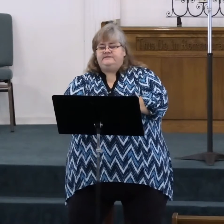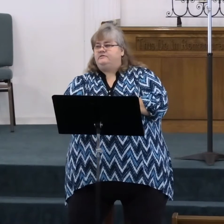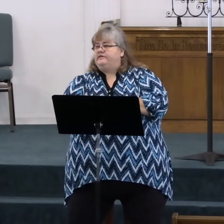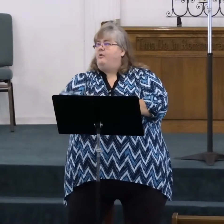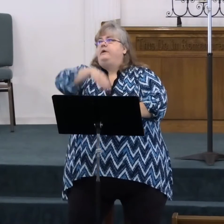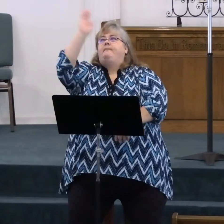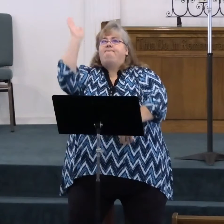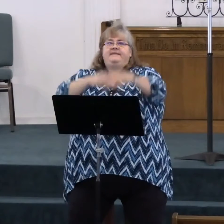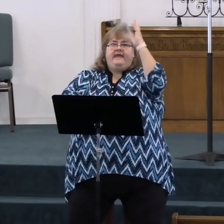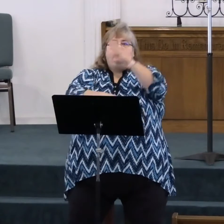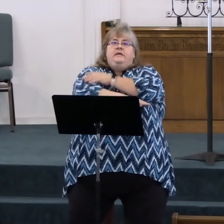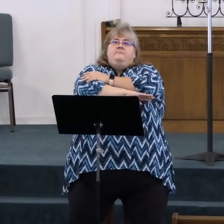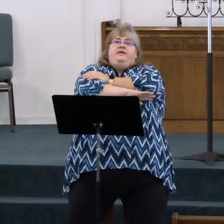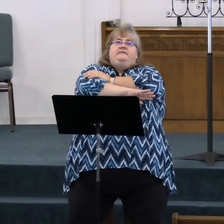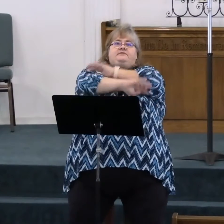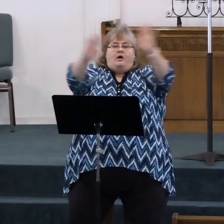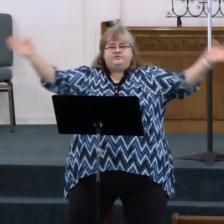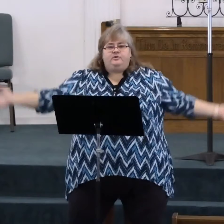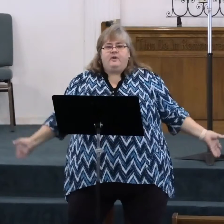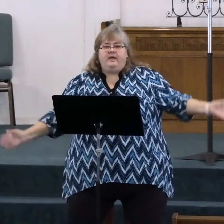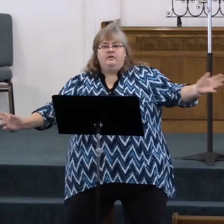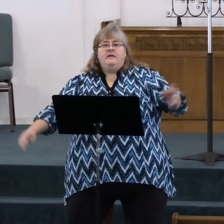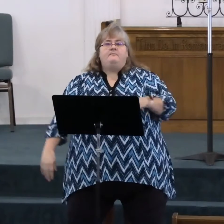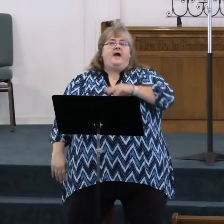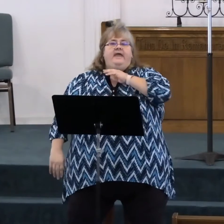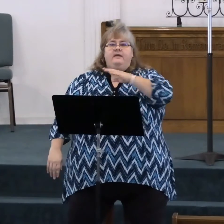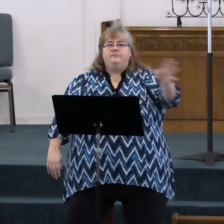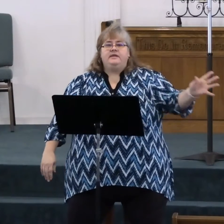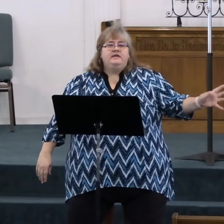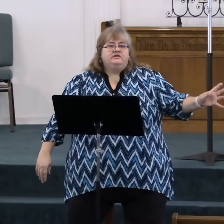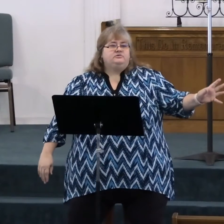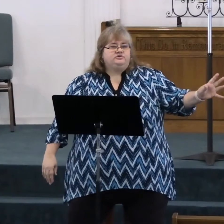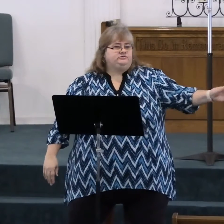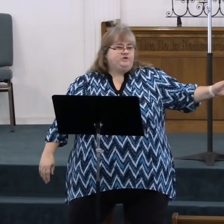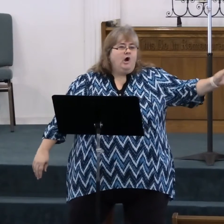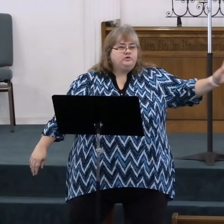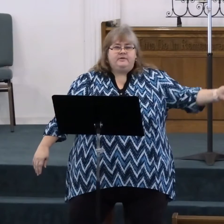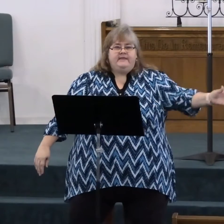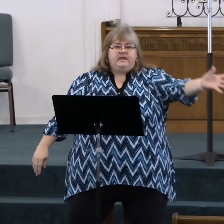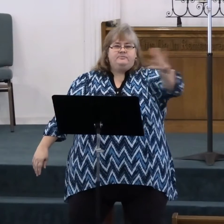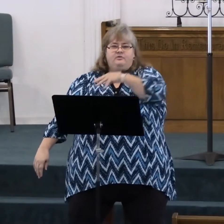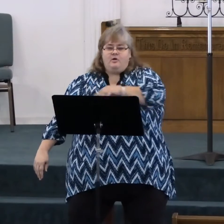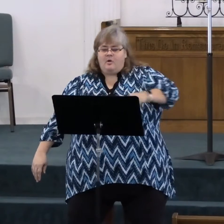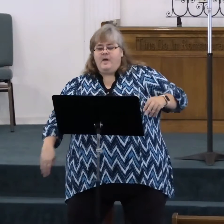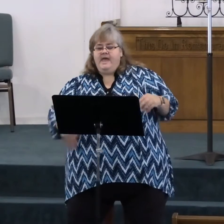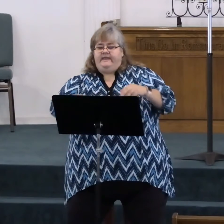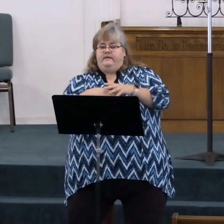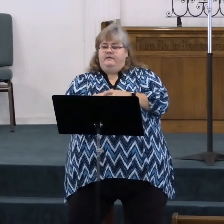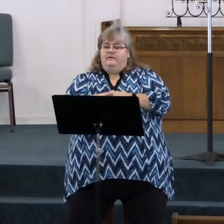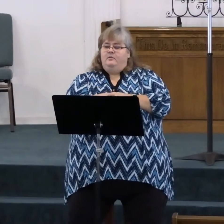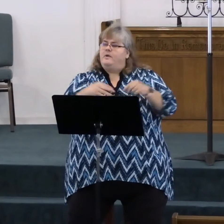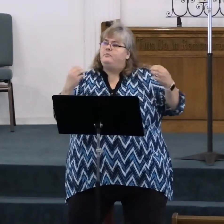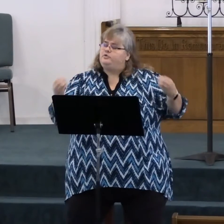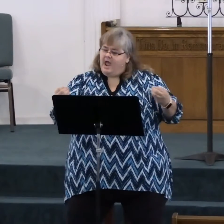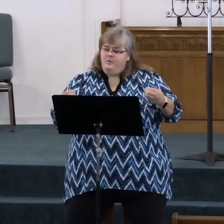constantly going up and down, being tossed around by every doctrine that comes along our way. We will know